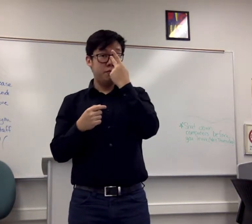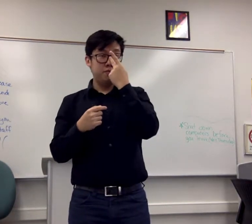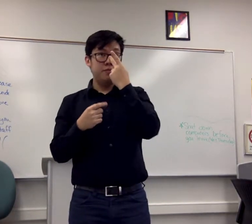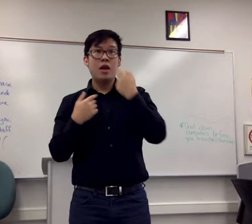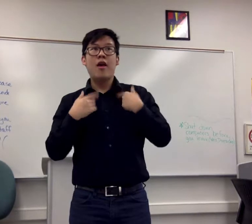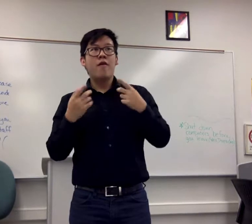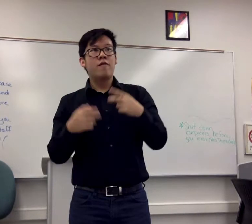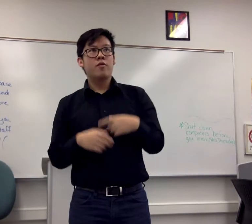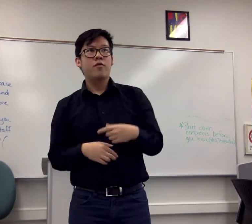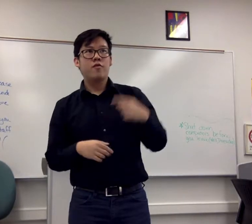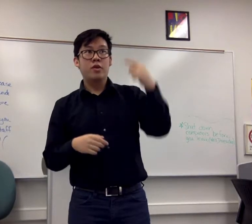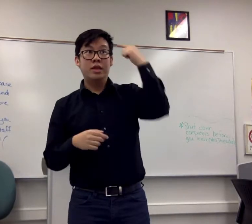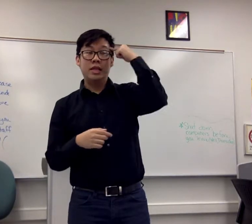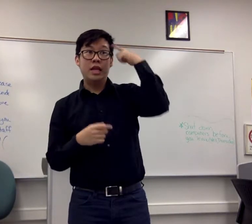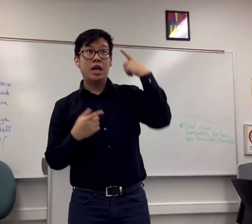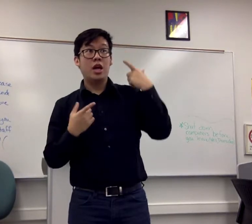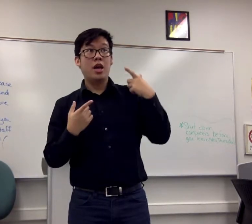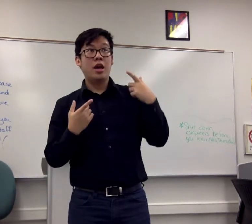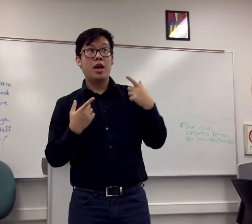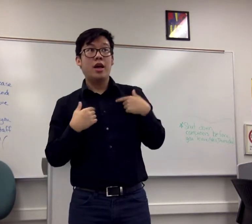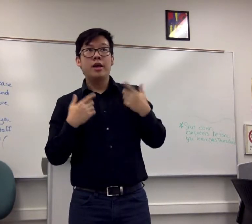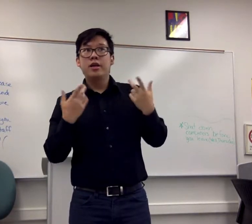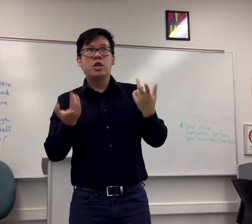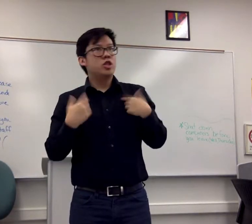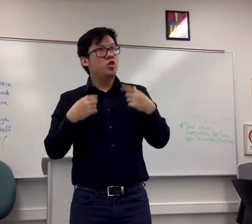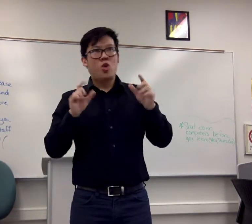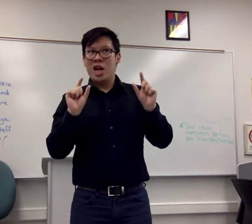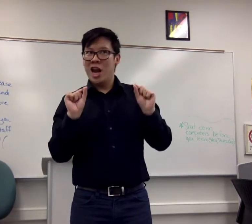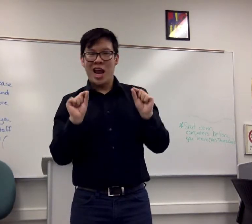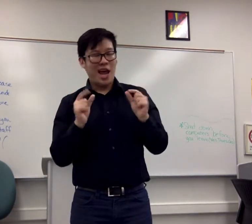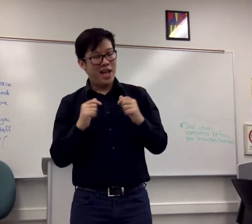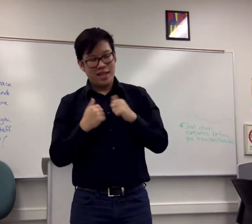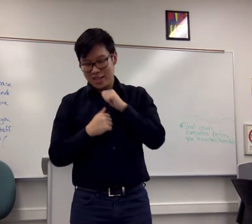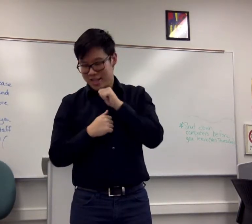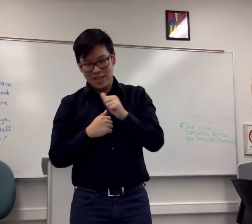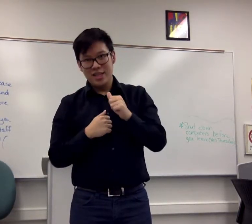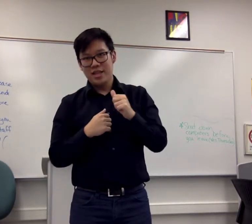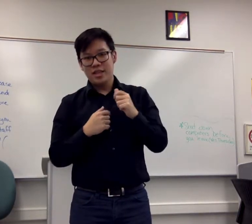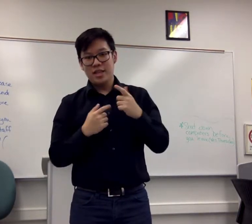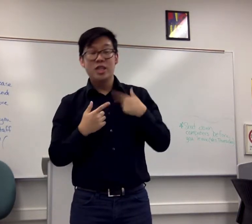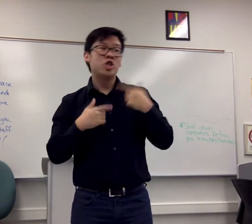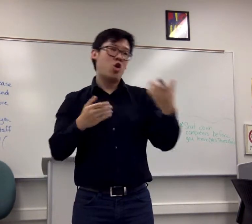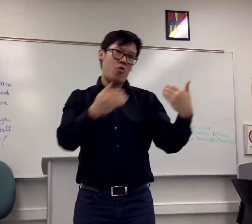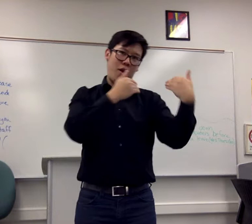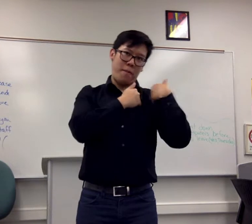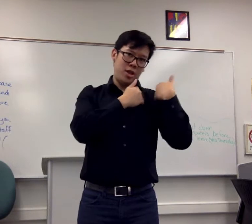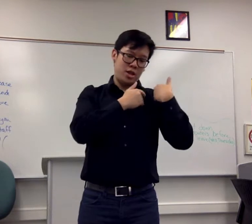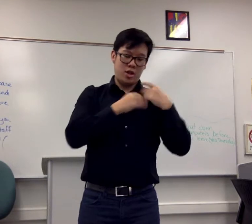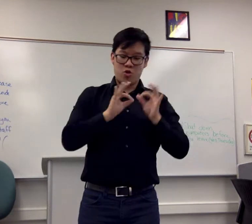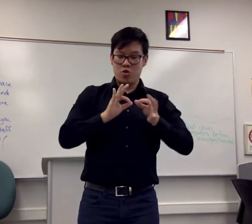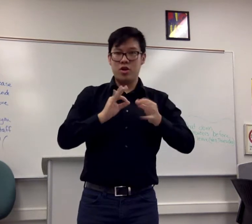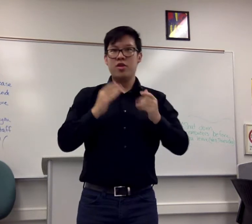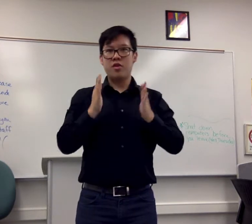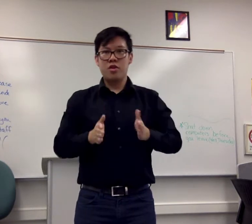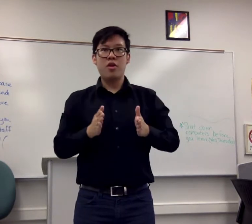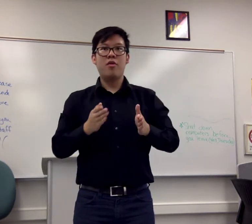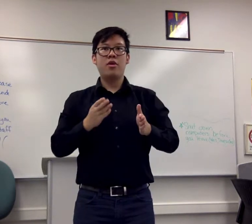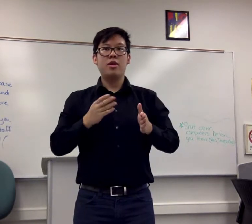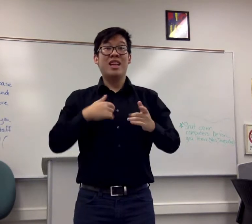they obviously didn't do their homework. Who are you? You know what I mean? That's their responsibility as an interpreter that knew they had an assignment. It's not